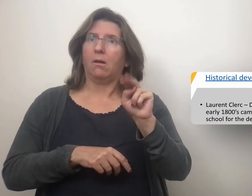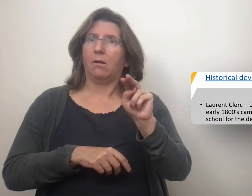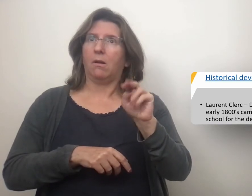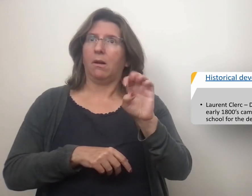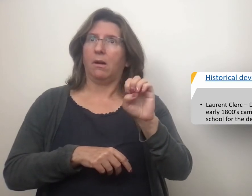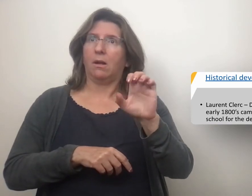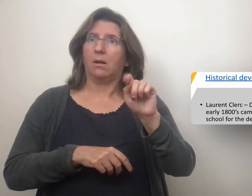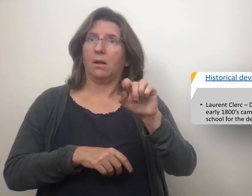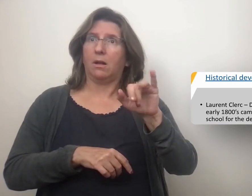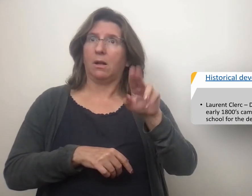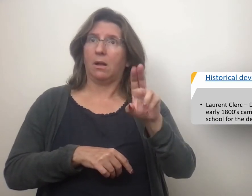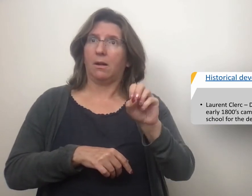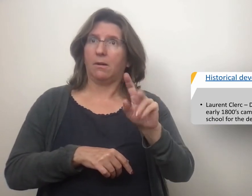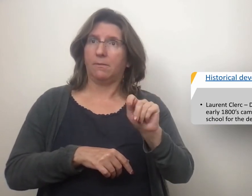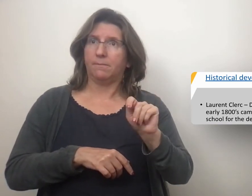Hartford, Connecticut.